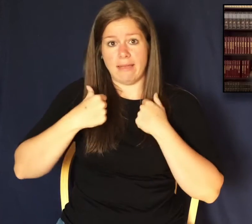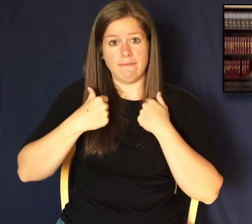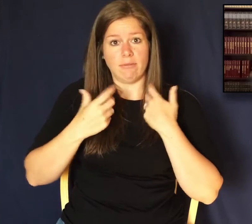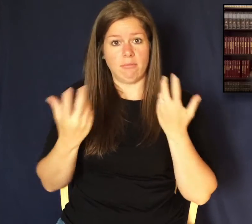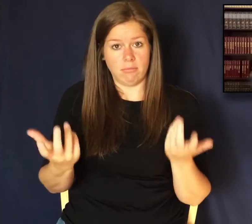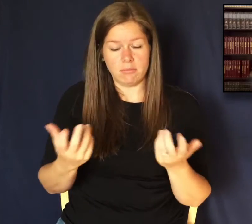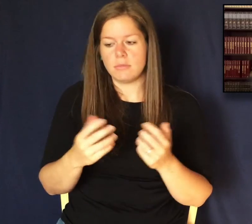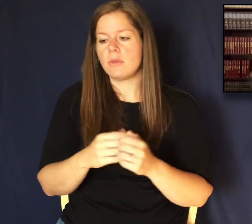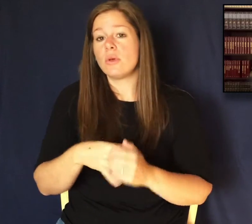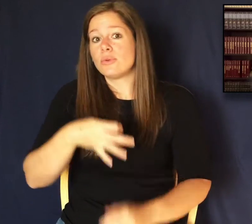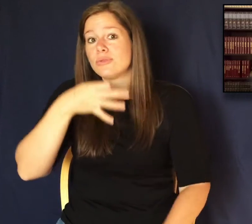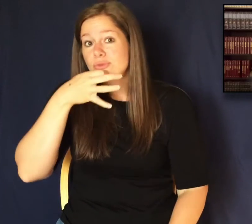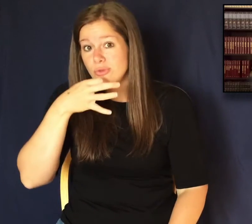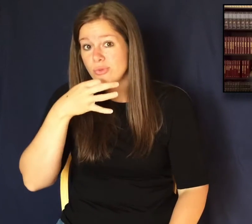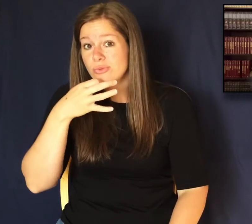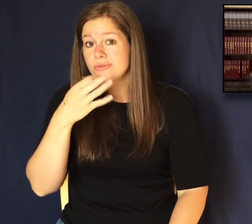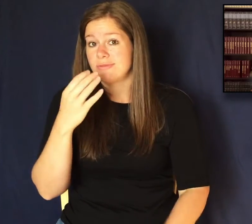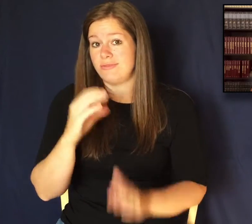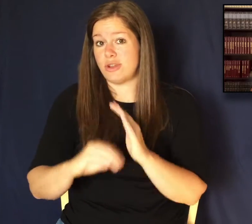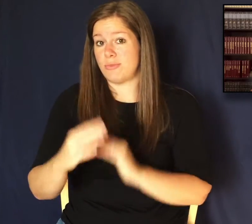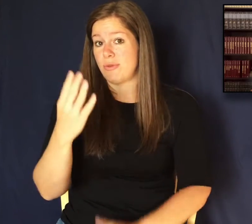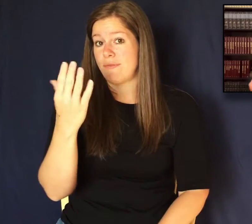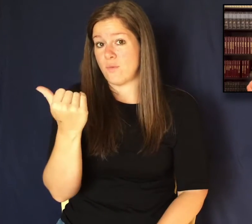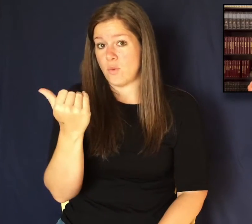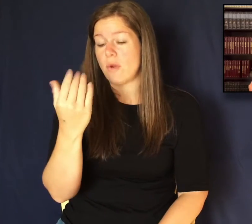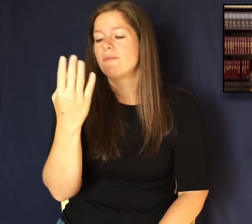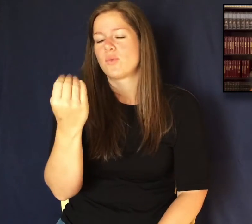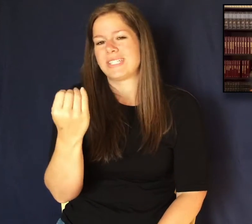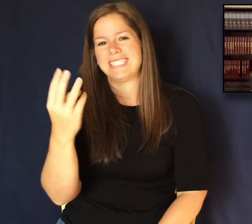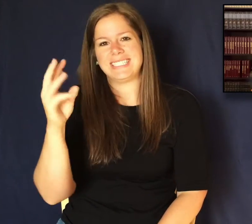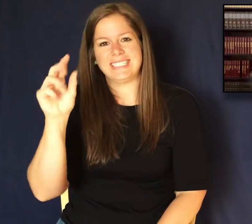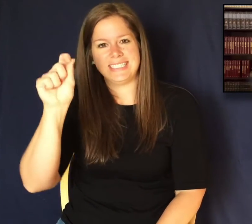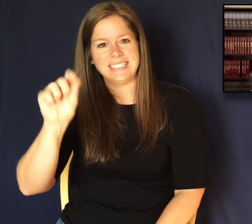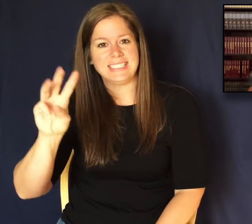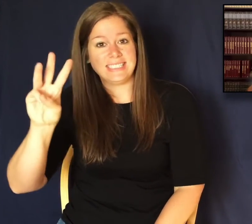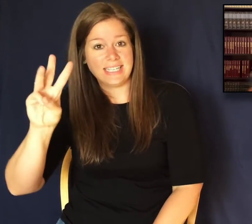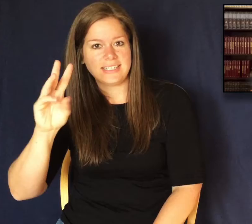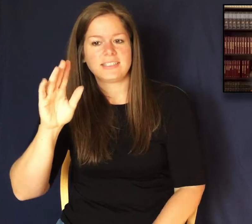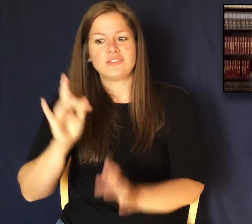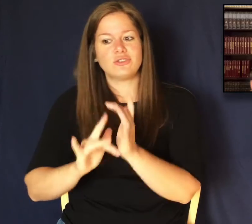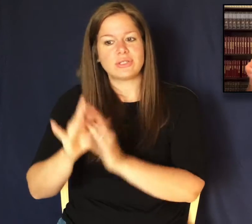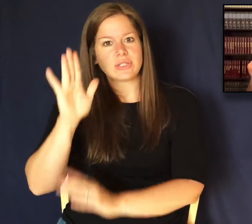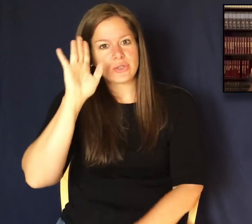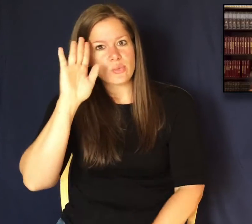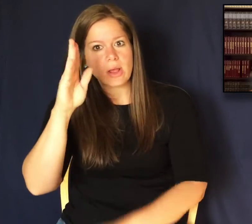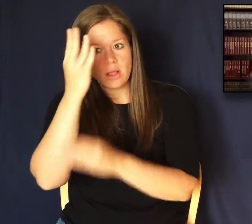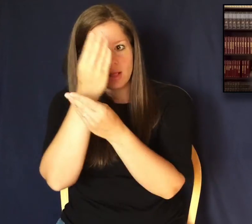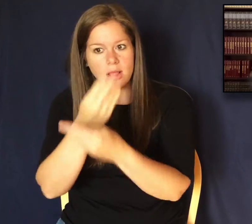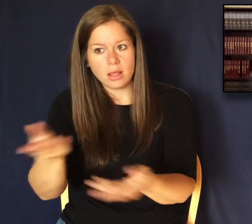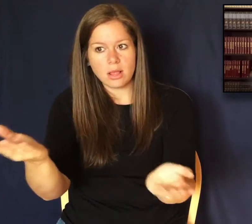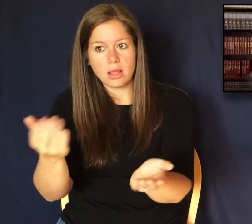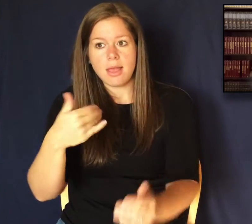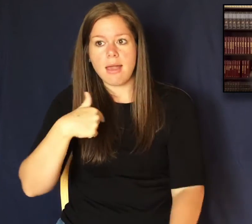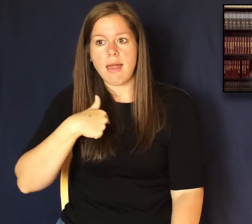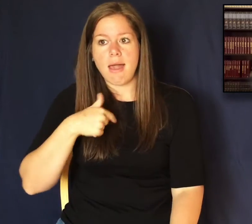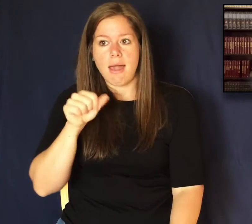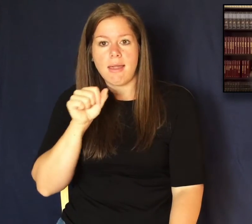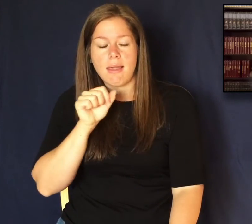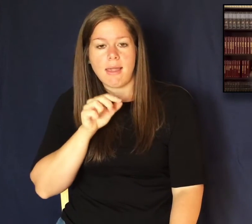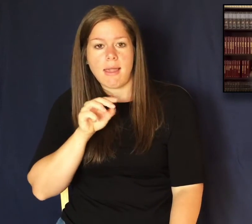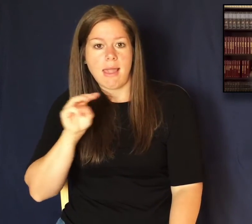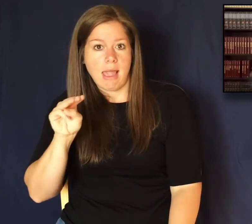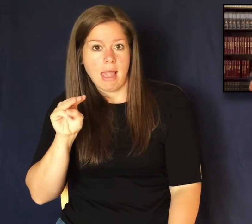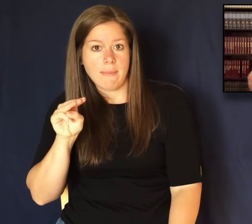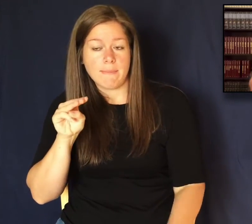John 14:6 will remind us Jesus saying, "I am the resurrection, I am the life. No one comes to the